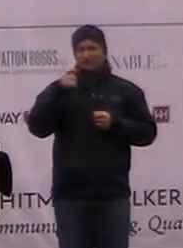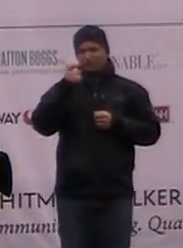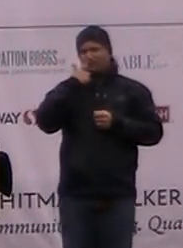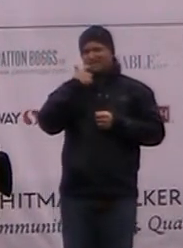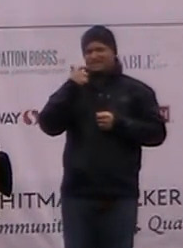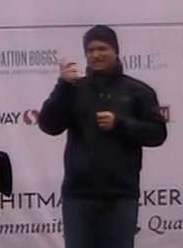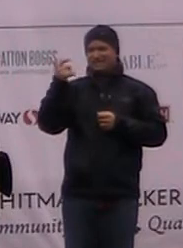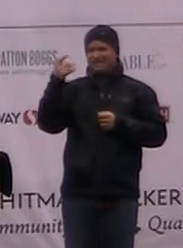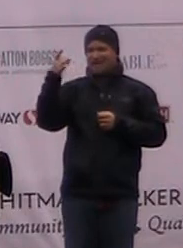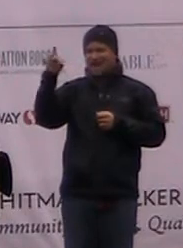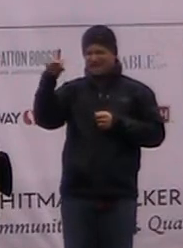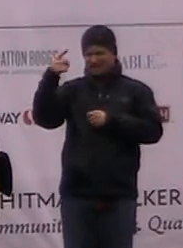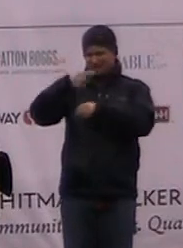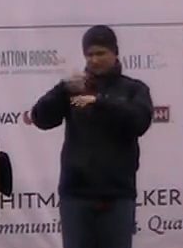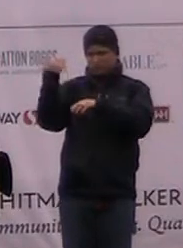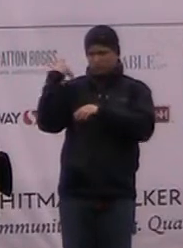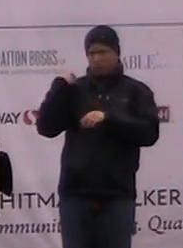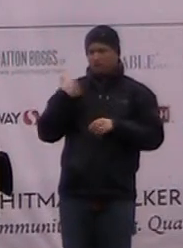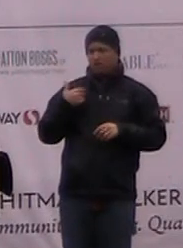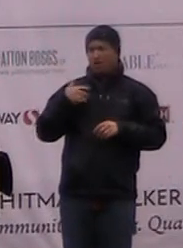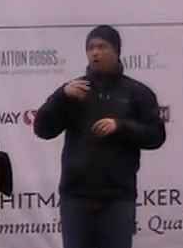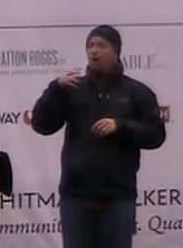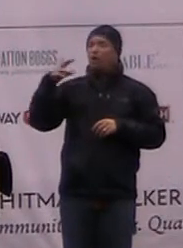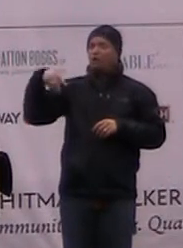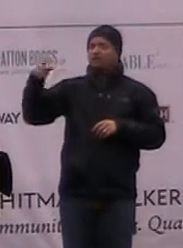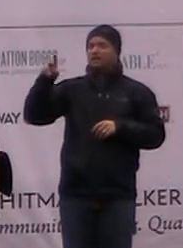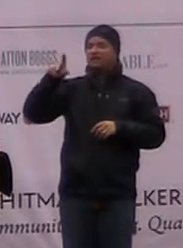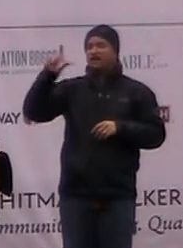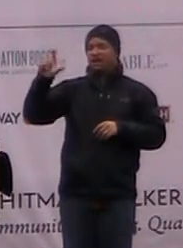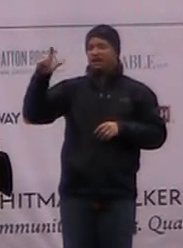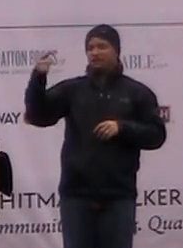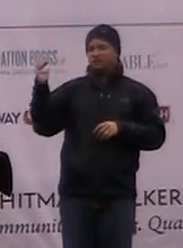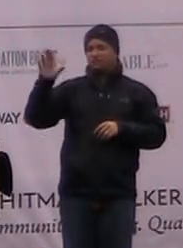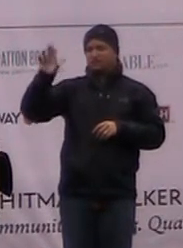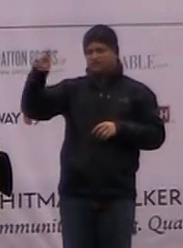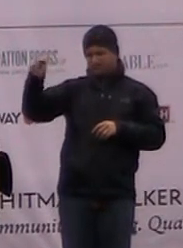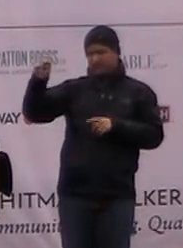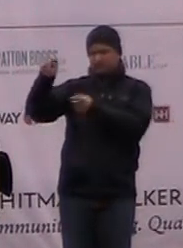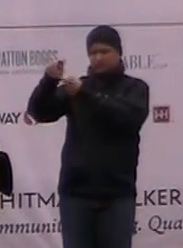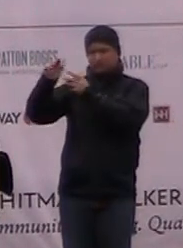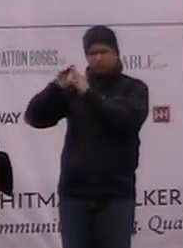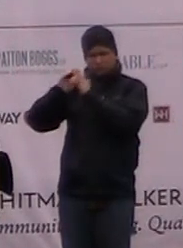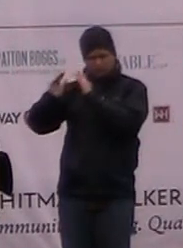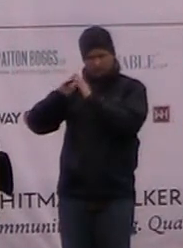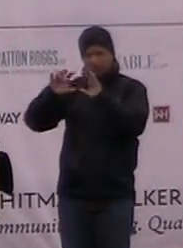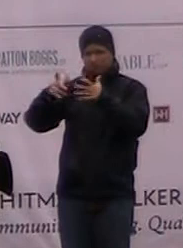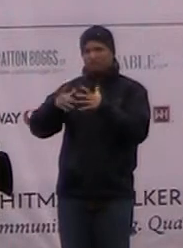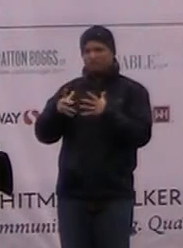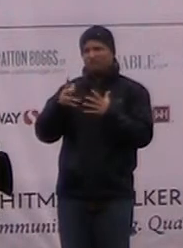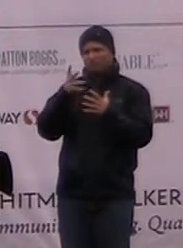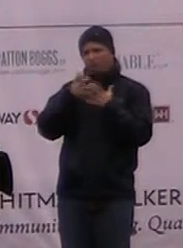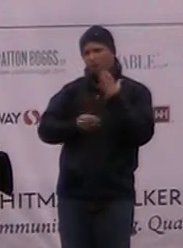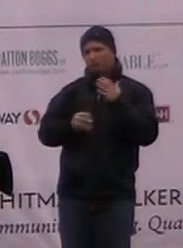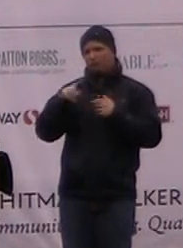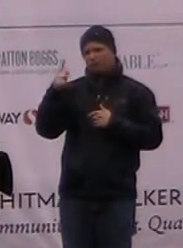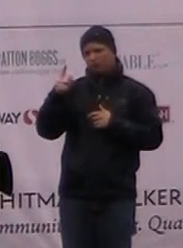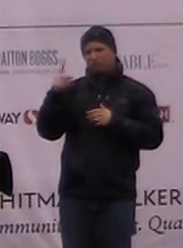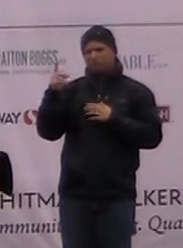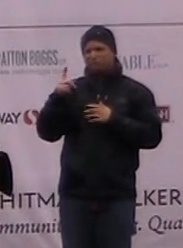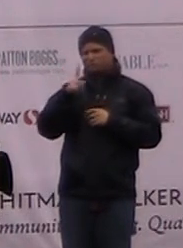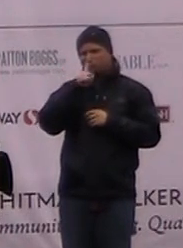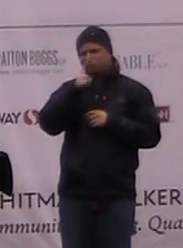ago, Washington's lesbian, gay, bisexual, and transgender community lost our first true